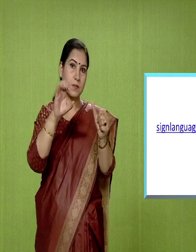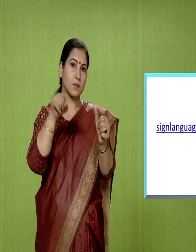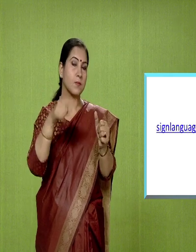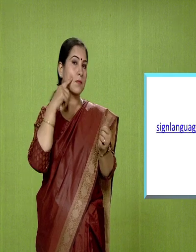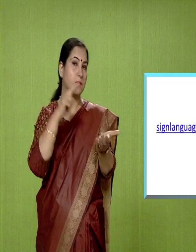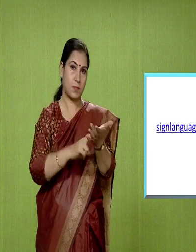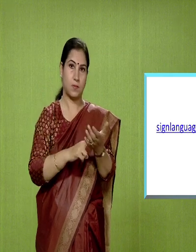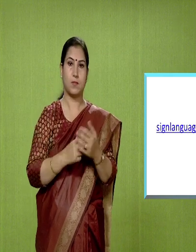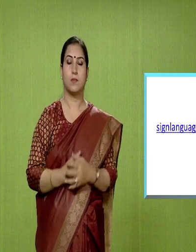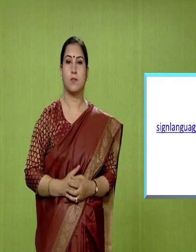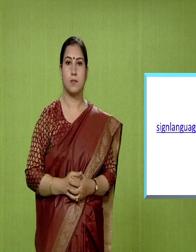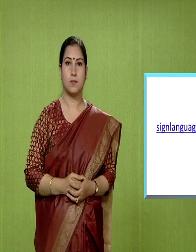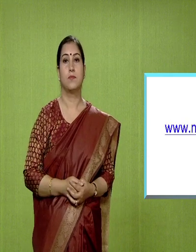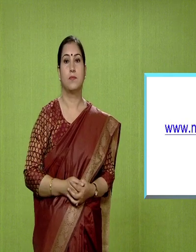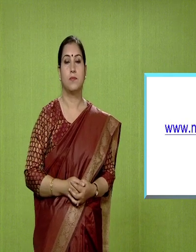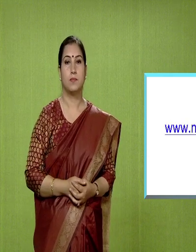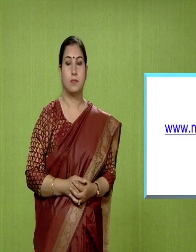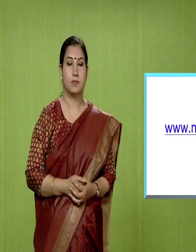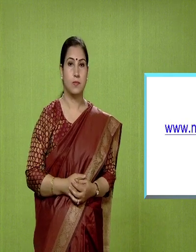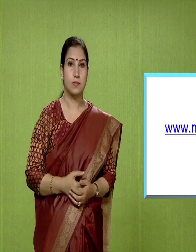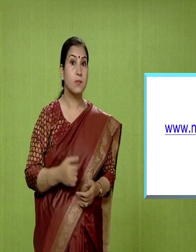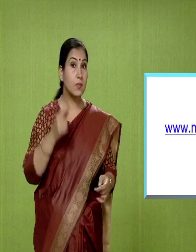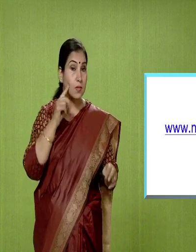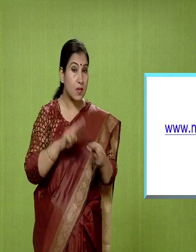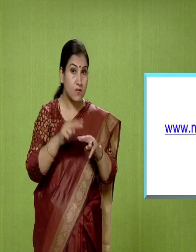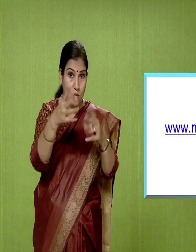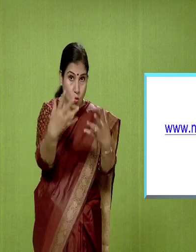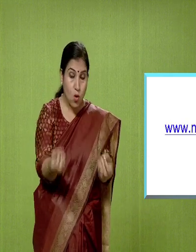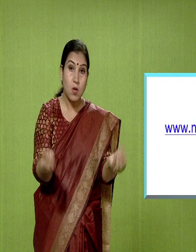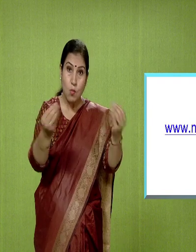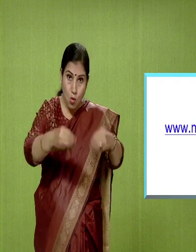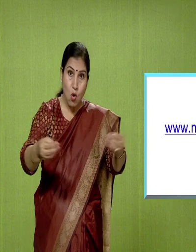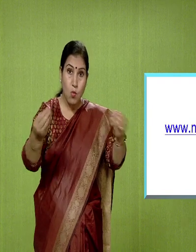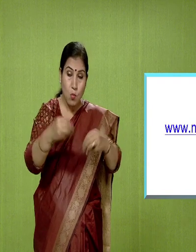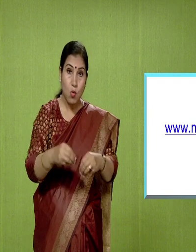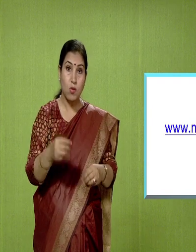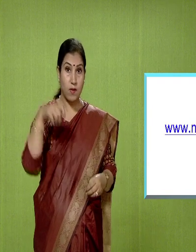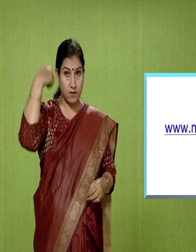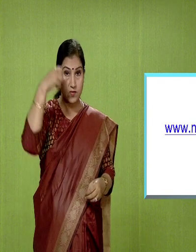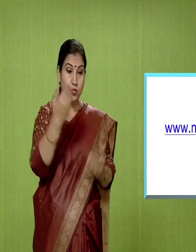signlanguage@nios.ac.in. If you want to see more and more educational videos,